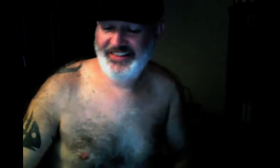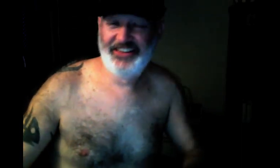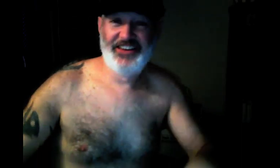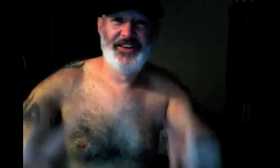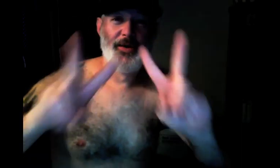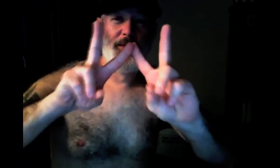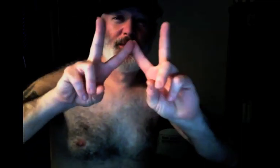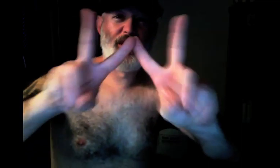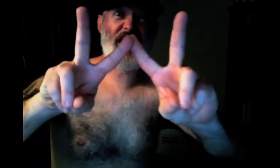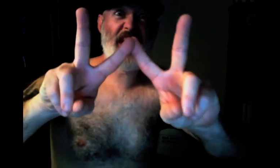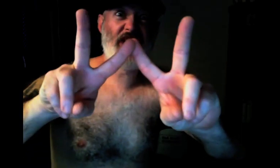Whatever!